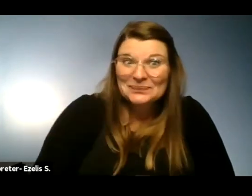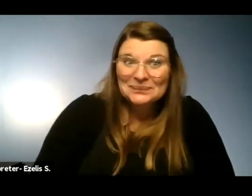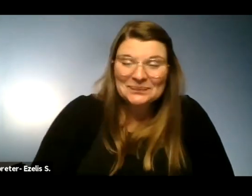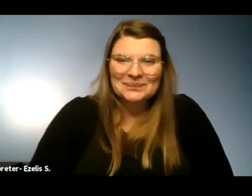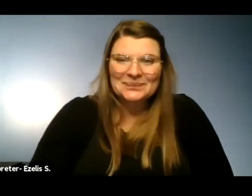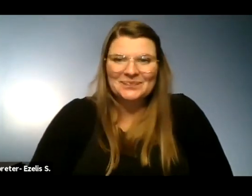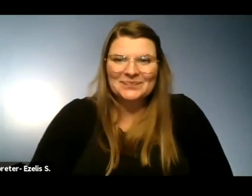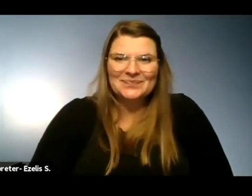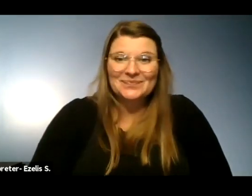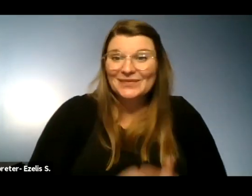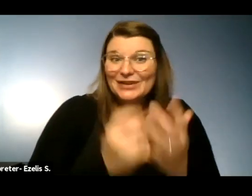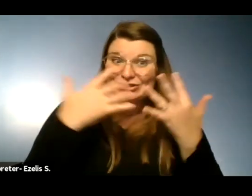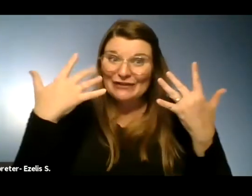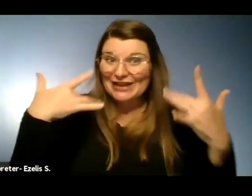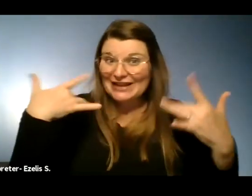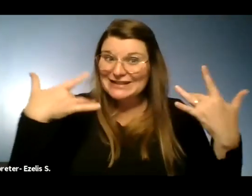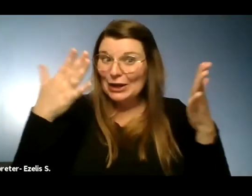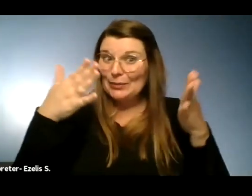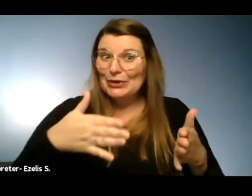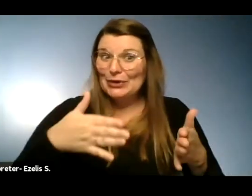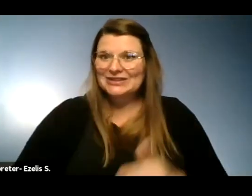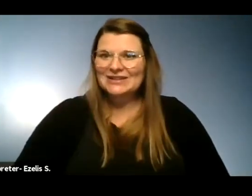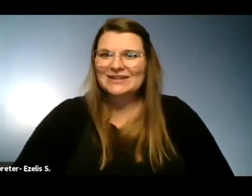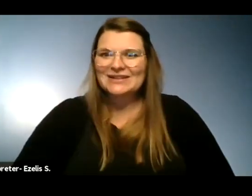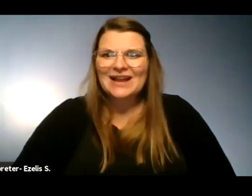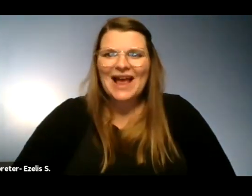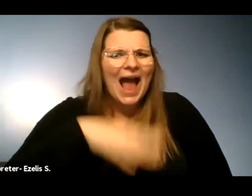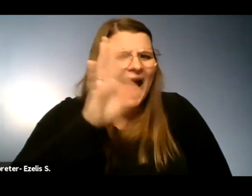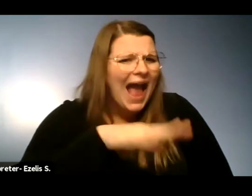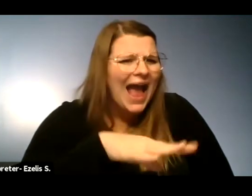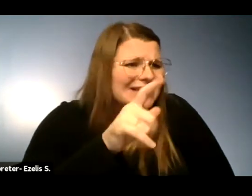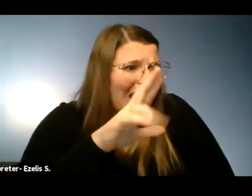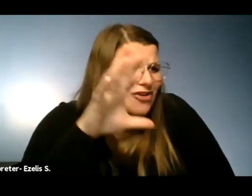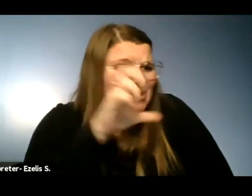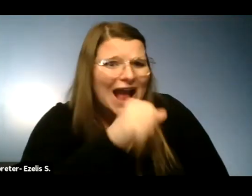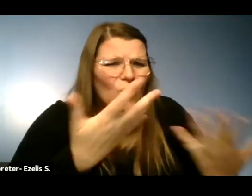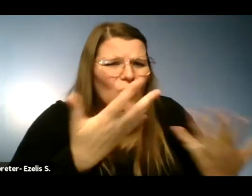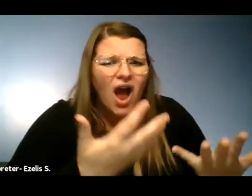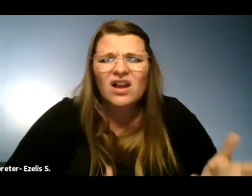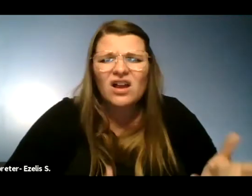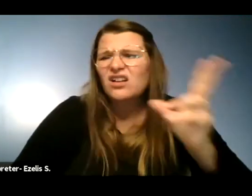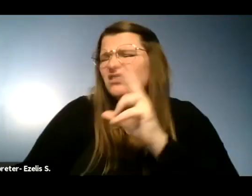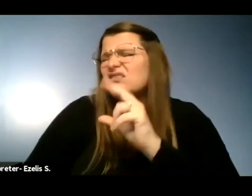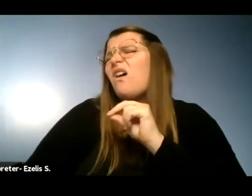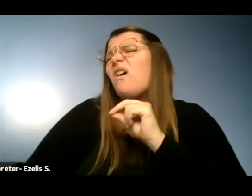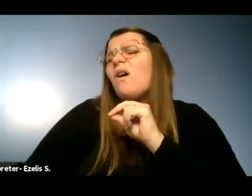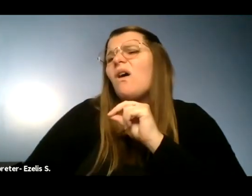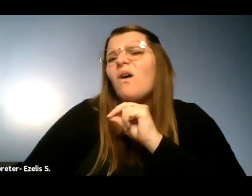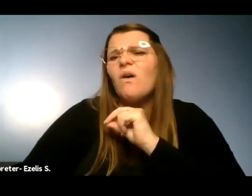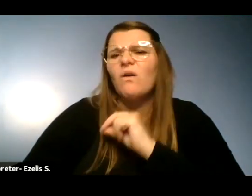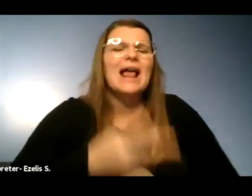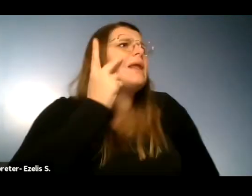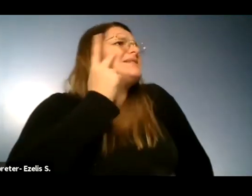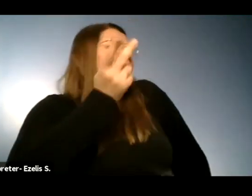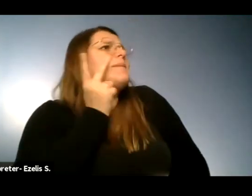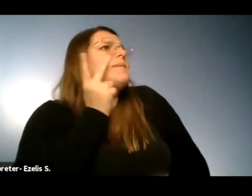She's a cheerful, exciting person. Hey, Skyler, guess what? No. This is my new information.